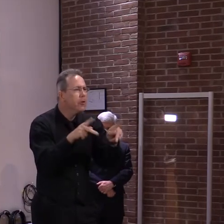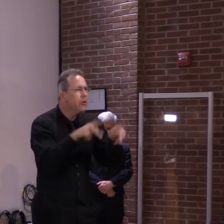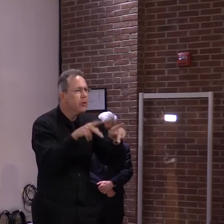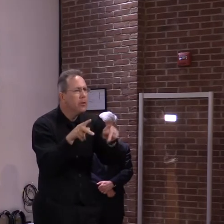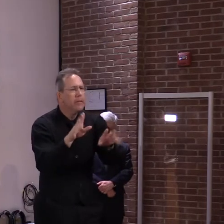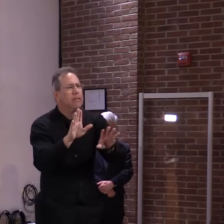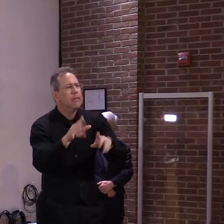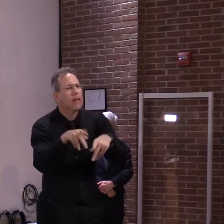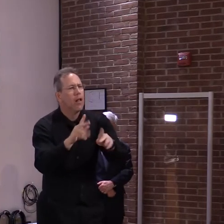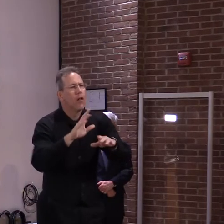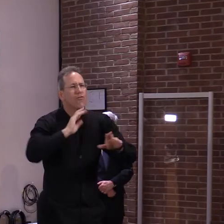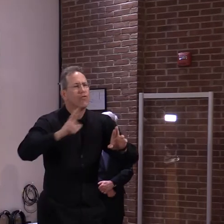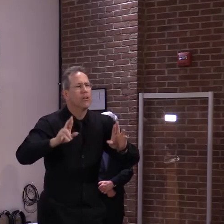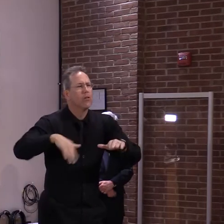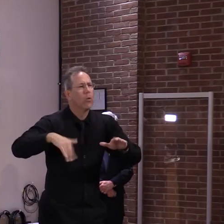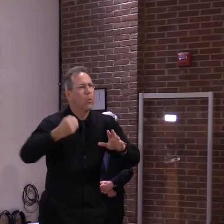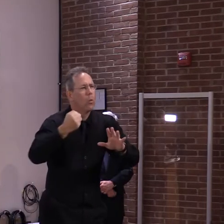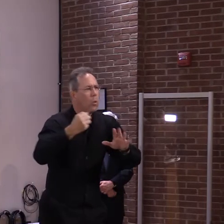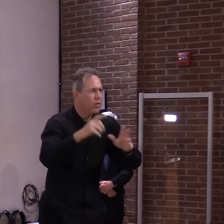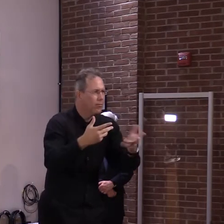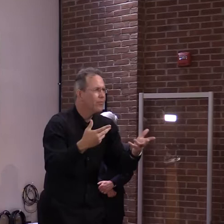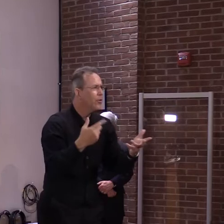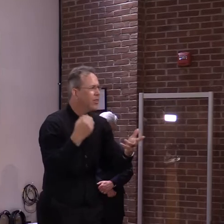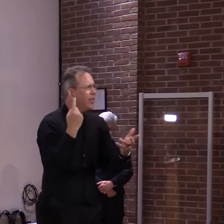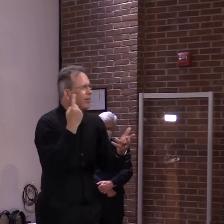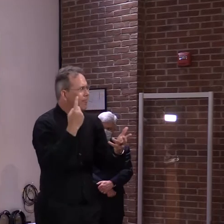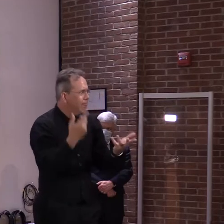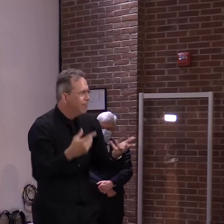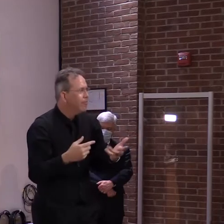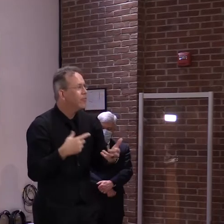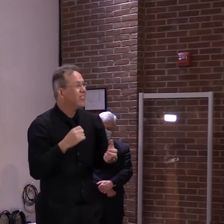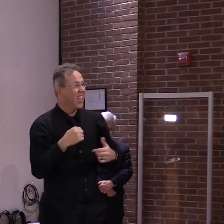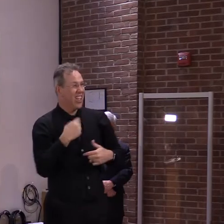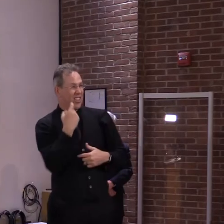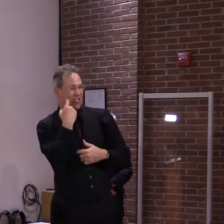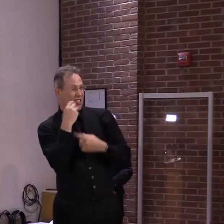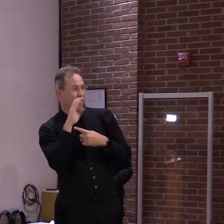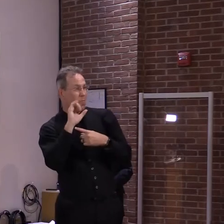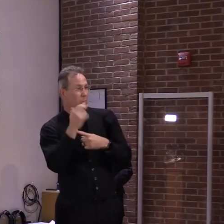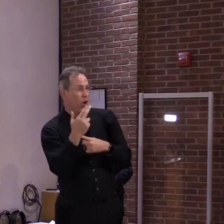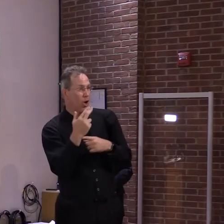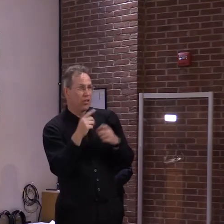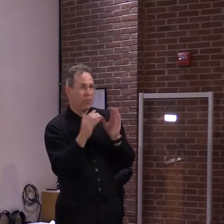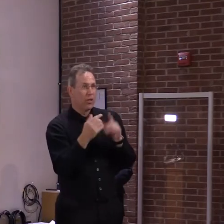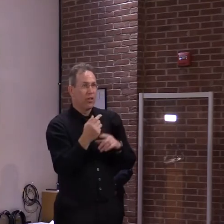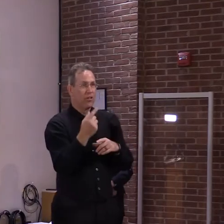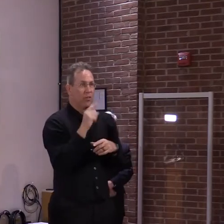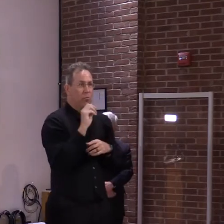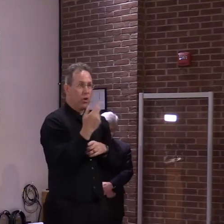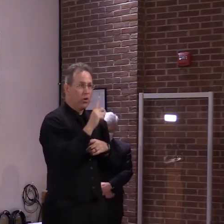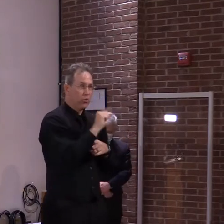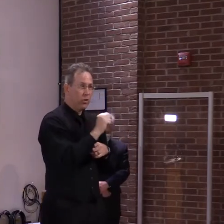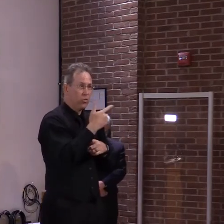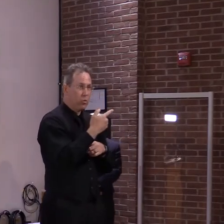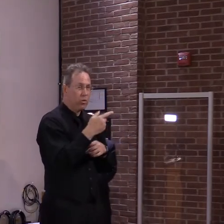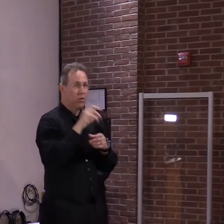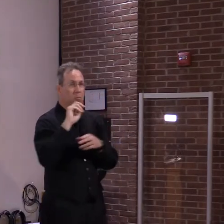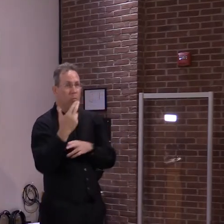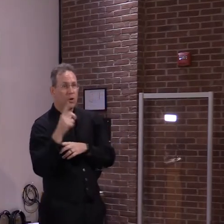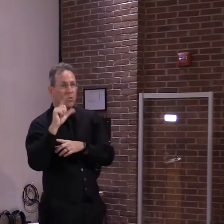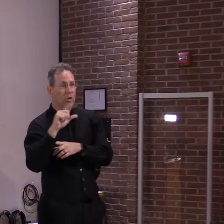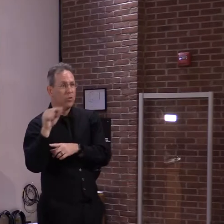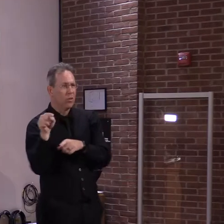as stay home, stay safe was a year ago. It was very directed. And we kept our schools going during the entire time.